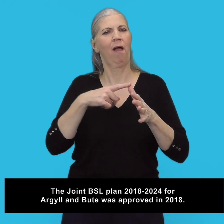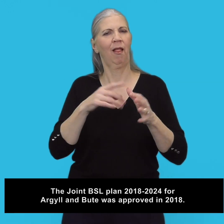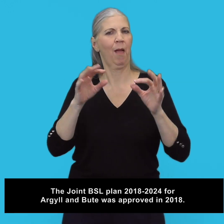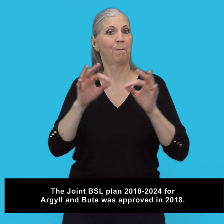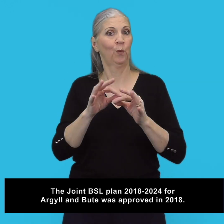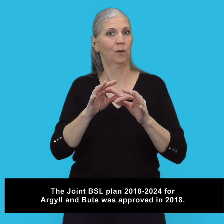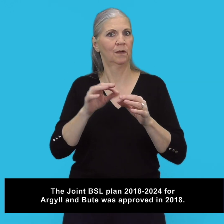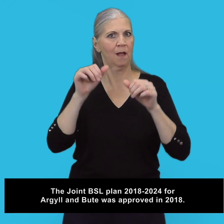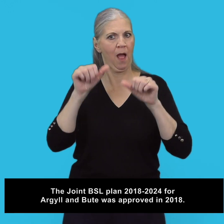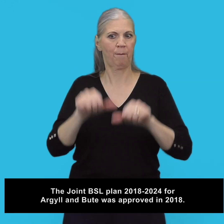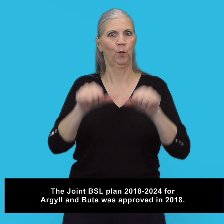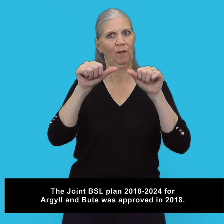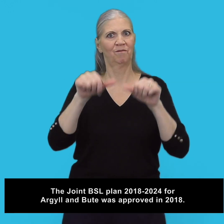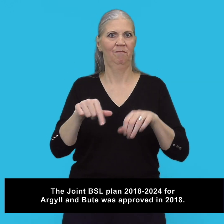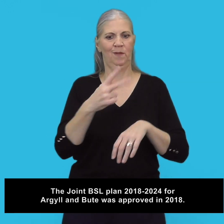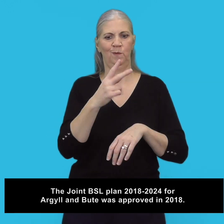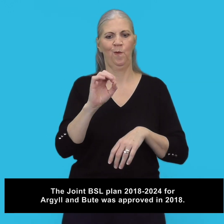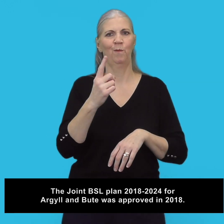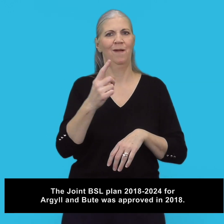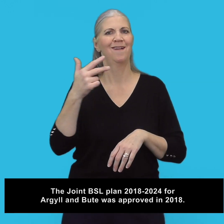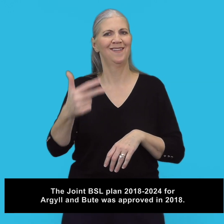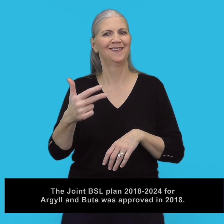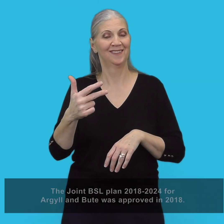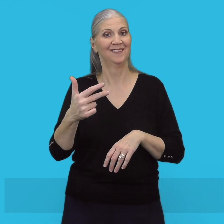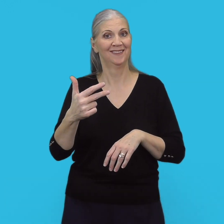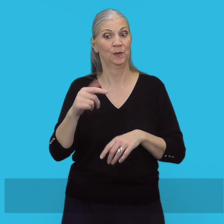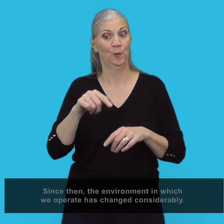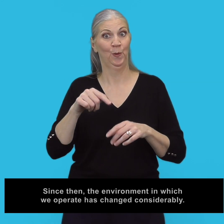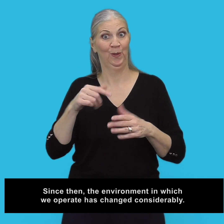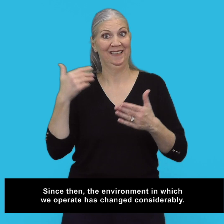2024 for Argyll and Bute was approved in 2018.